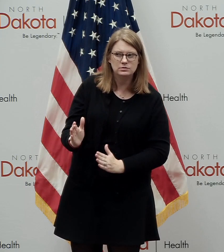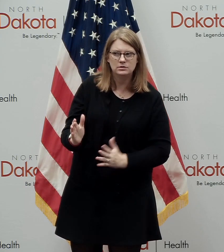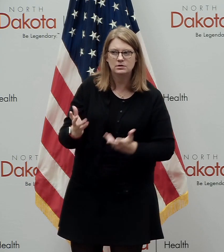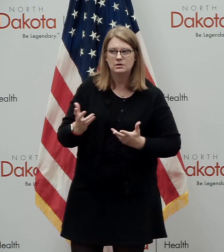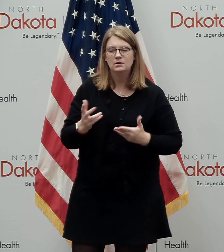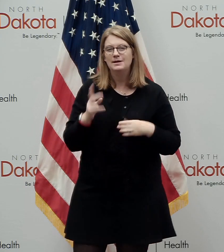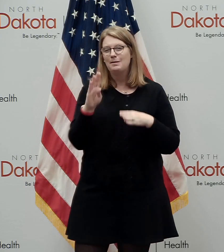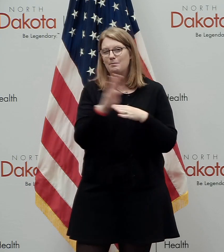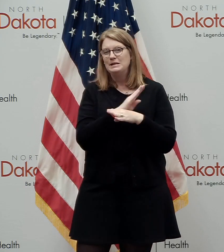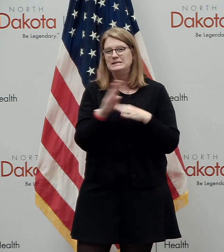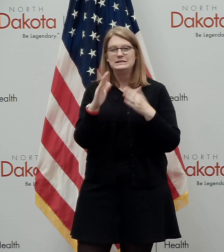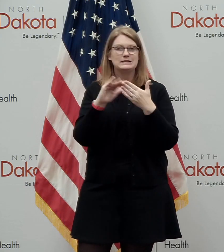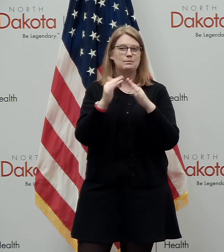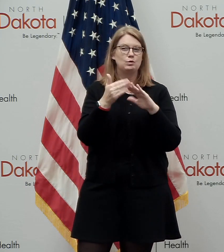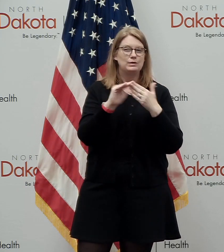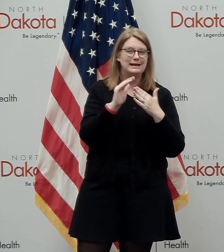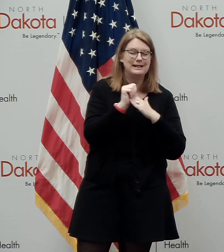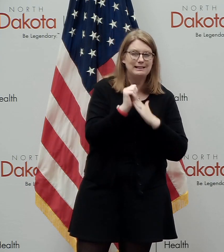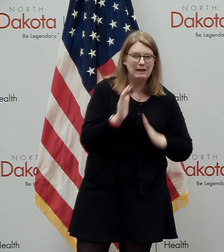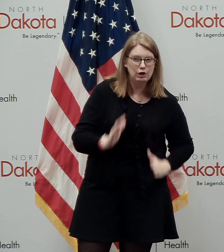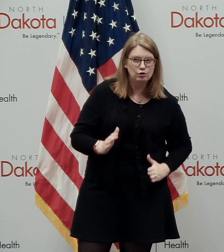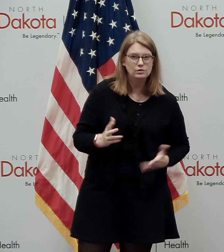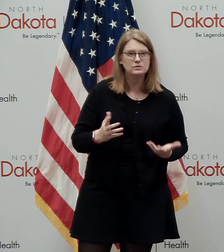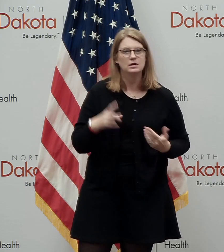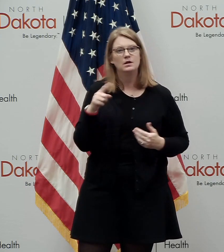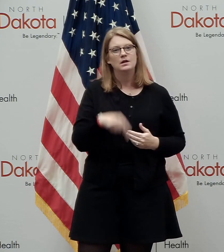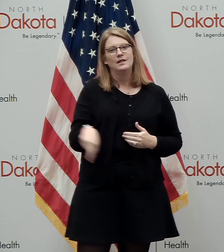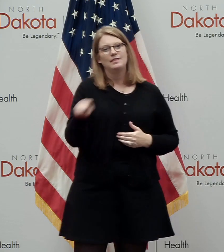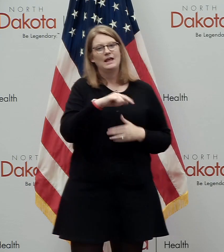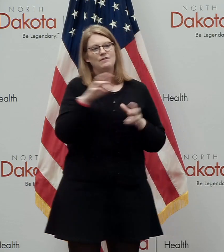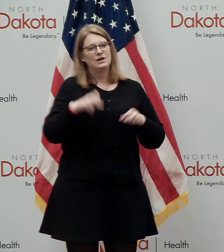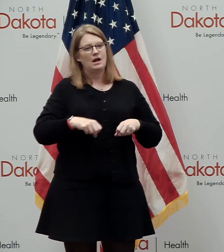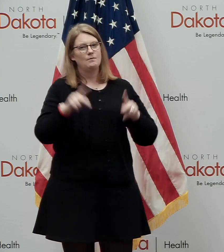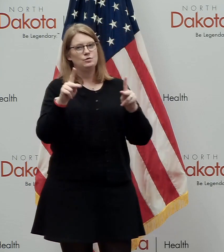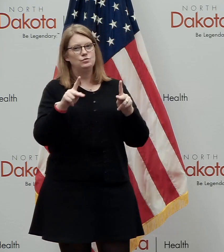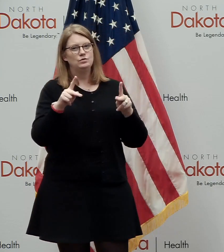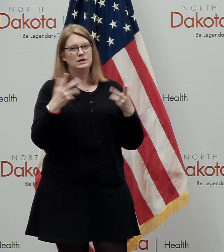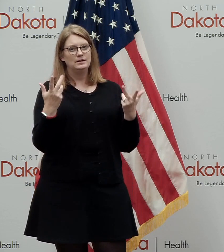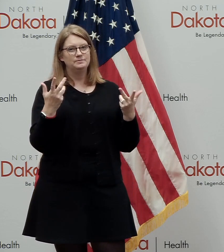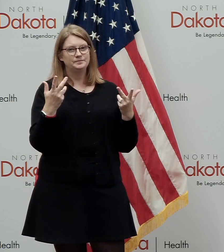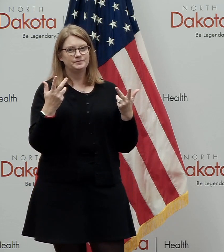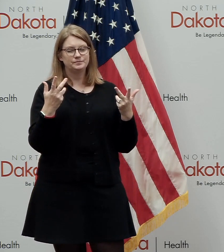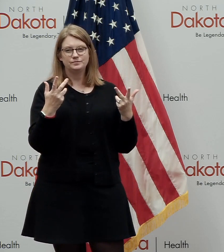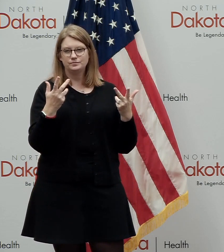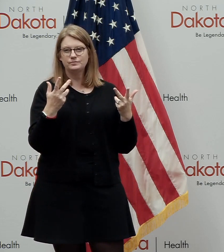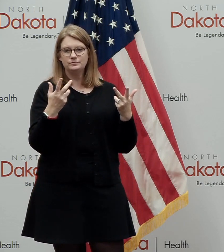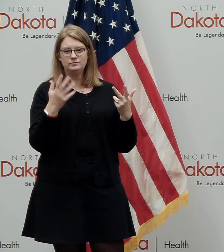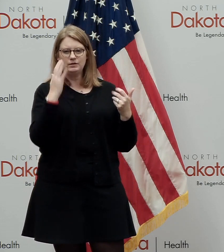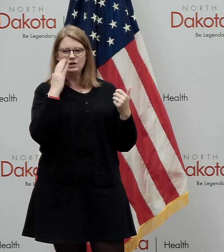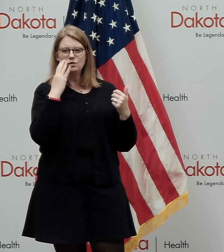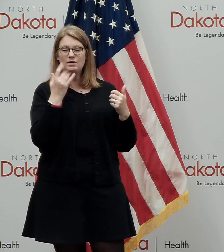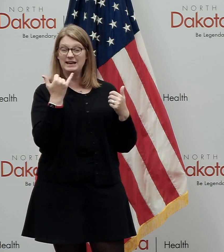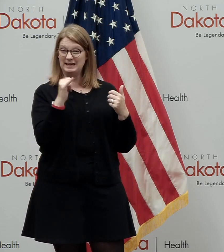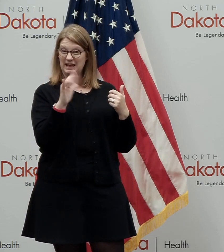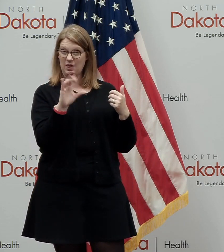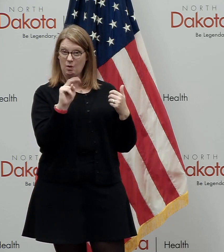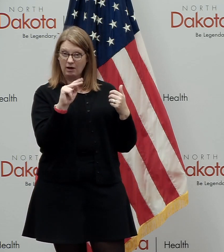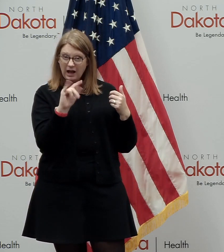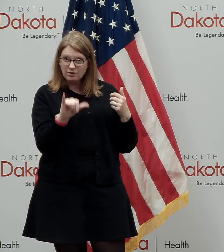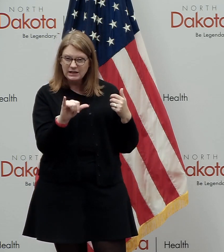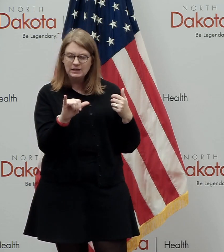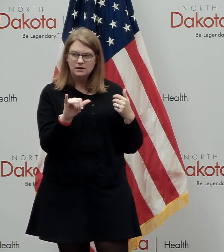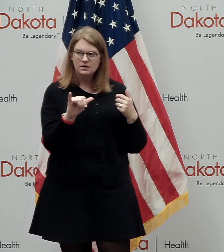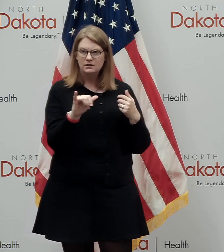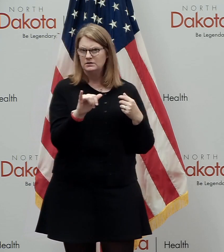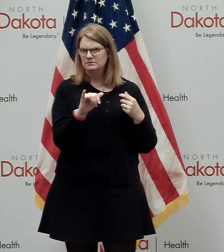need business community leaders. Business community leaders have an opportunity if you're in one of these yellow counties where you've got